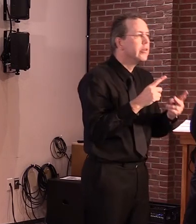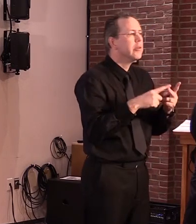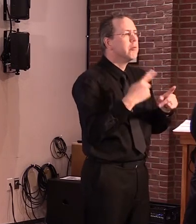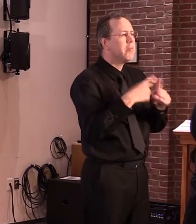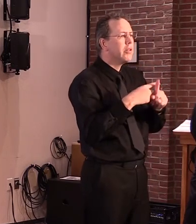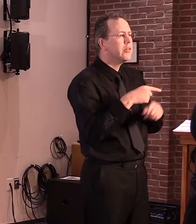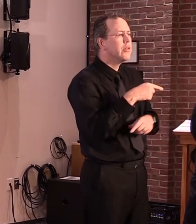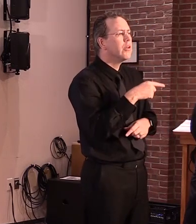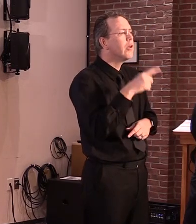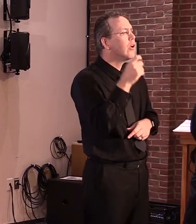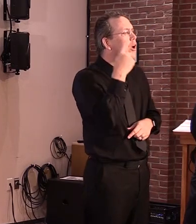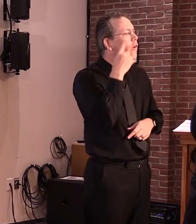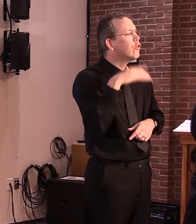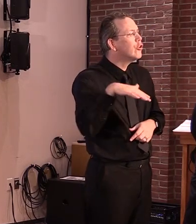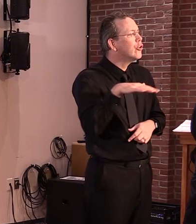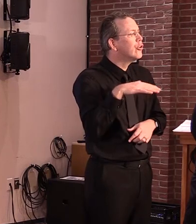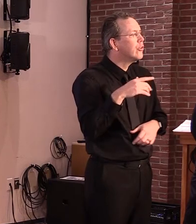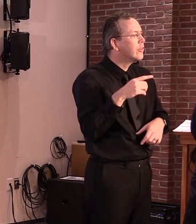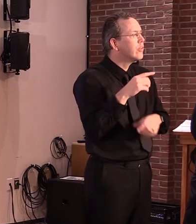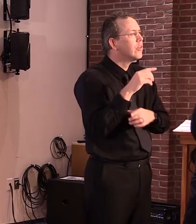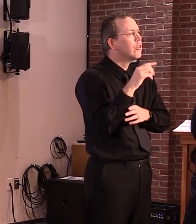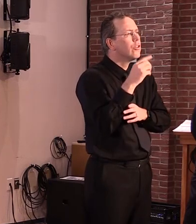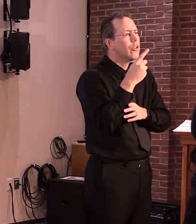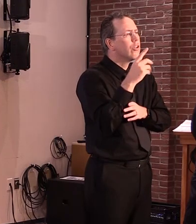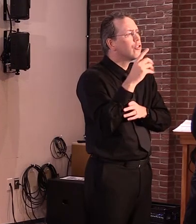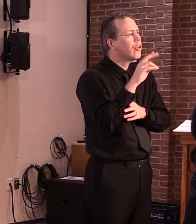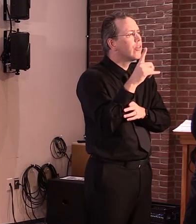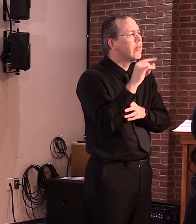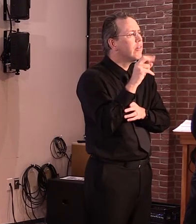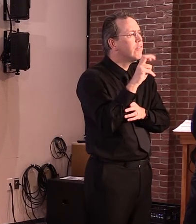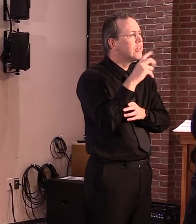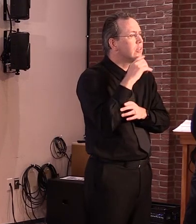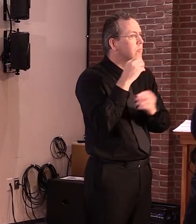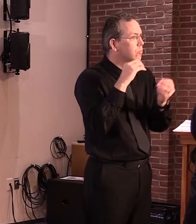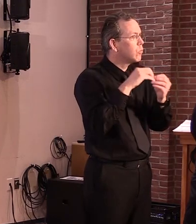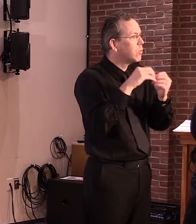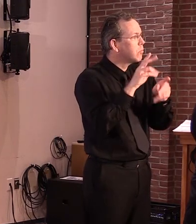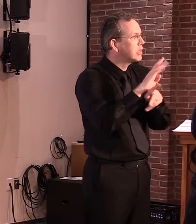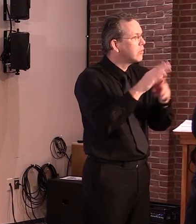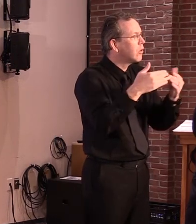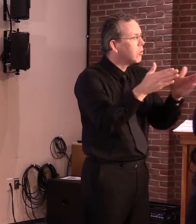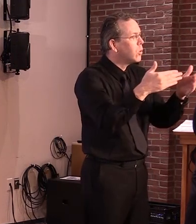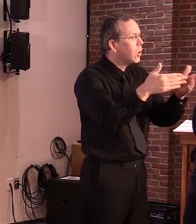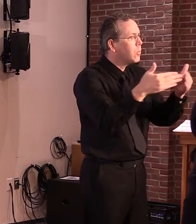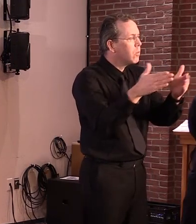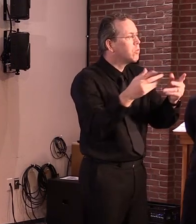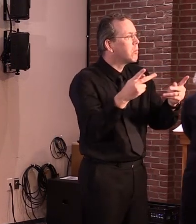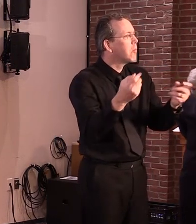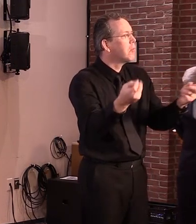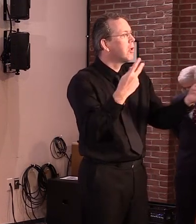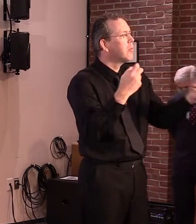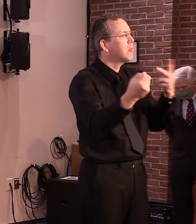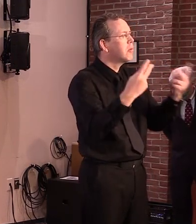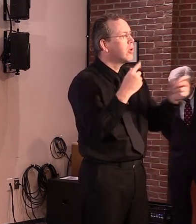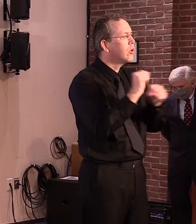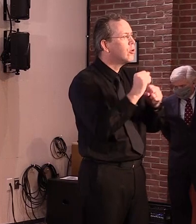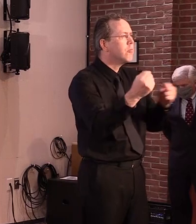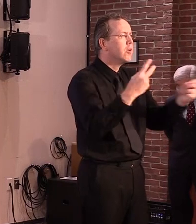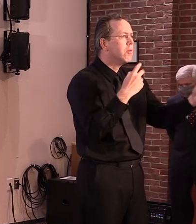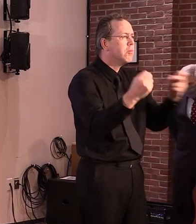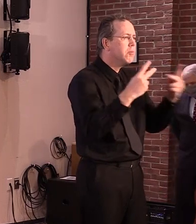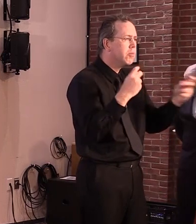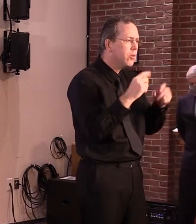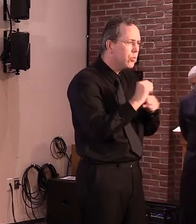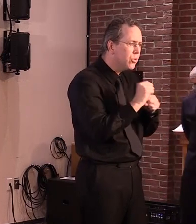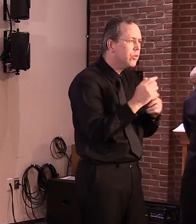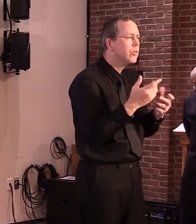towards reopening Vermont and Vermont businesses, we are seeing the number of filings going down